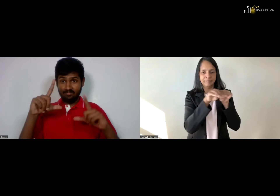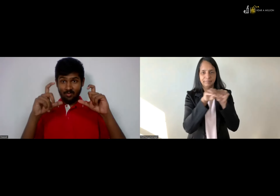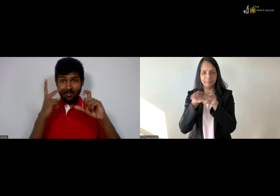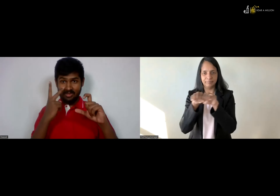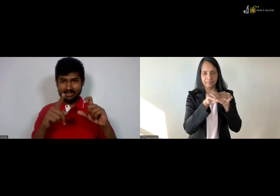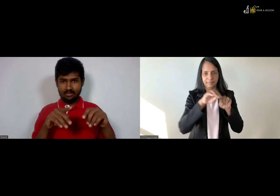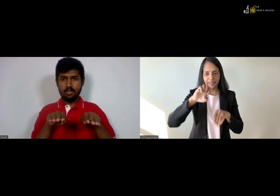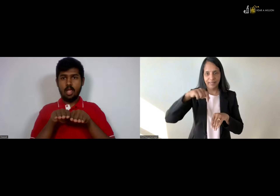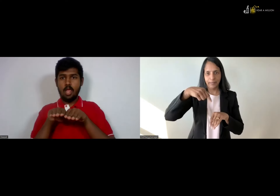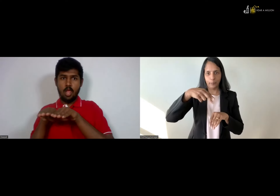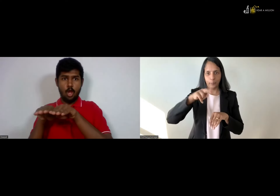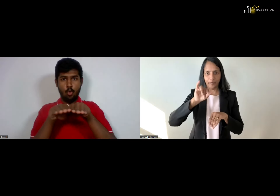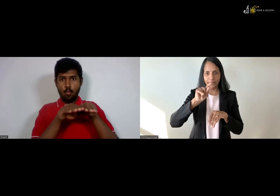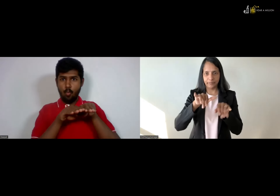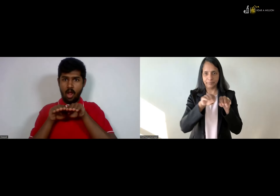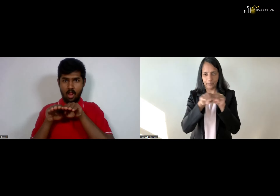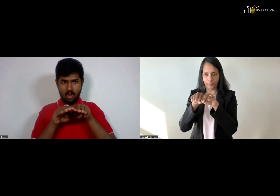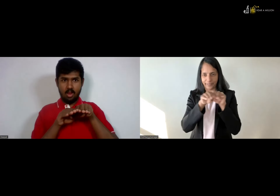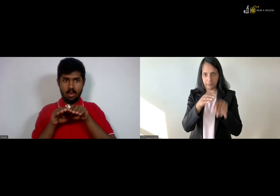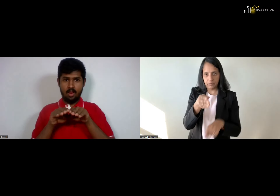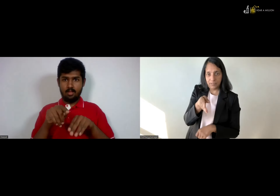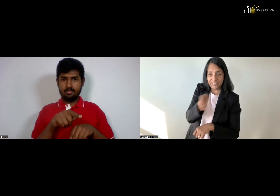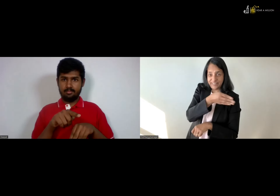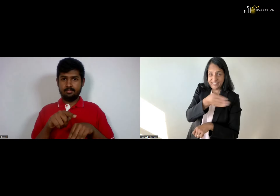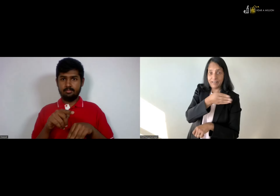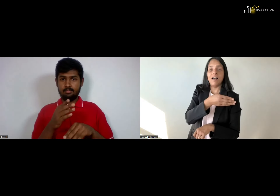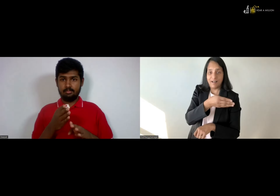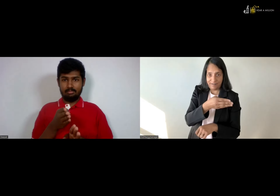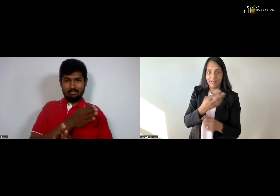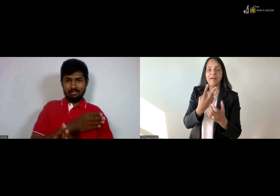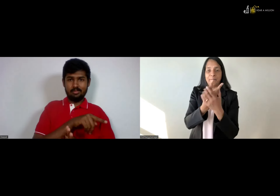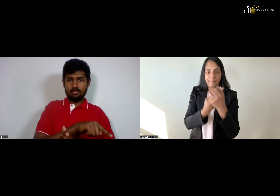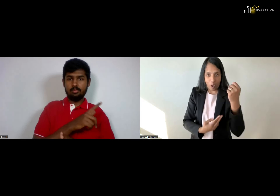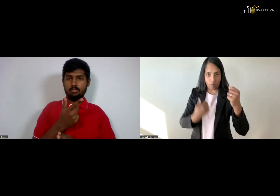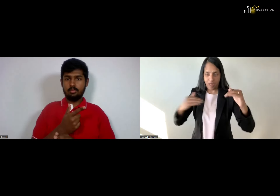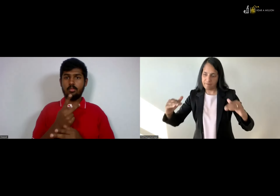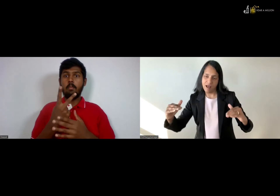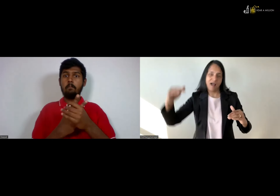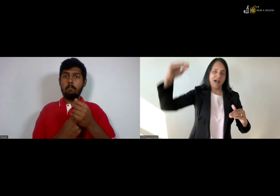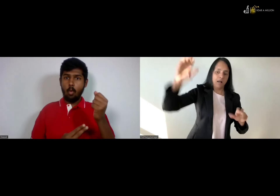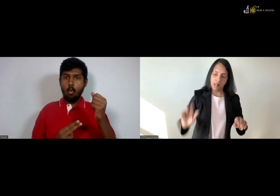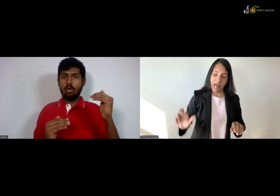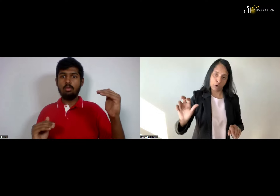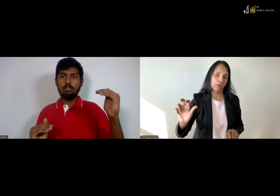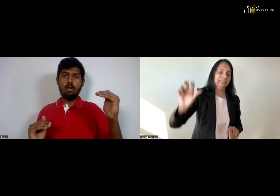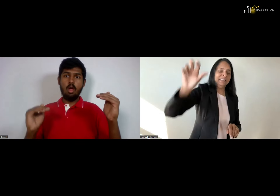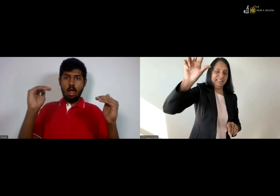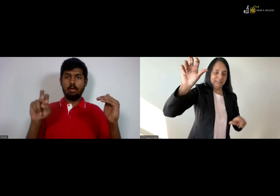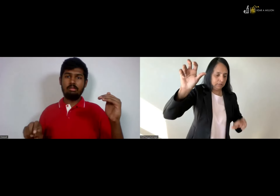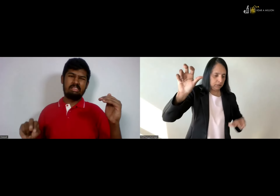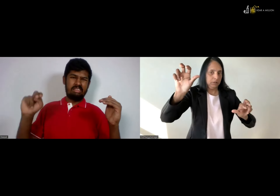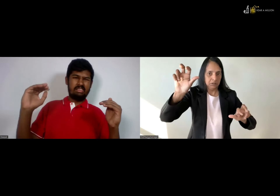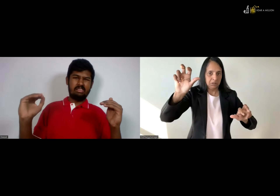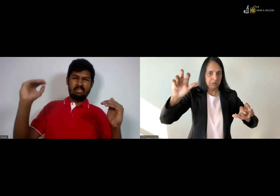So in this picture, you can see that we are talking about the equity in the left one. So we can see